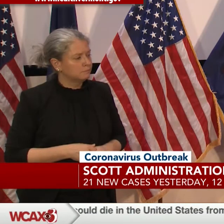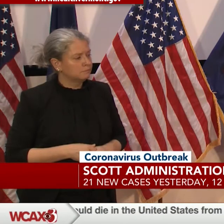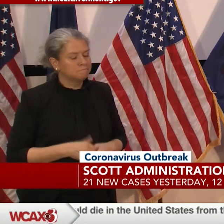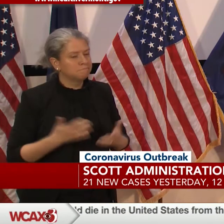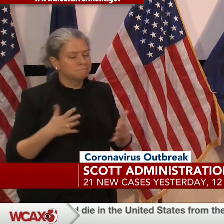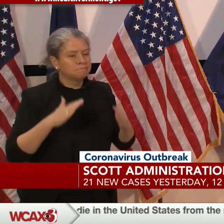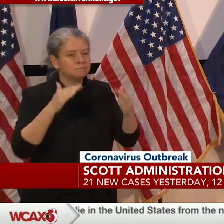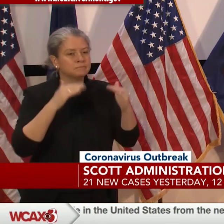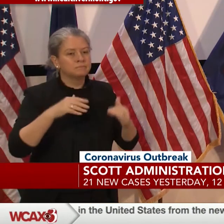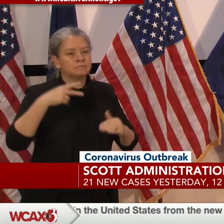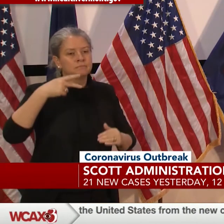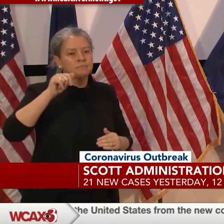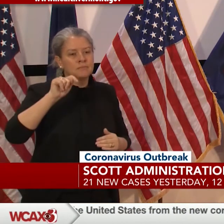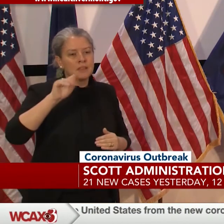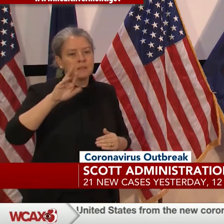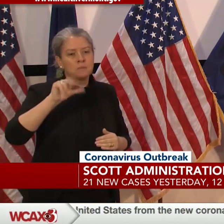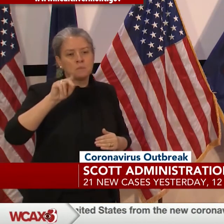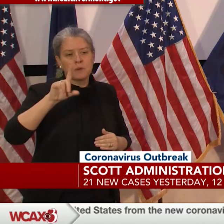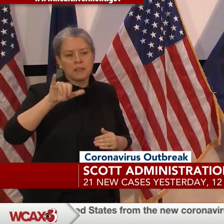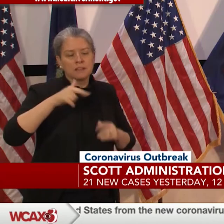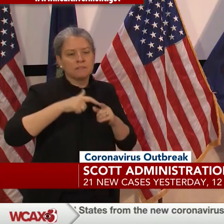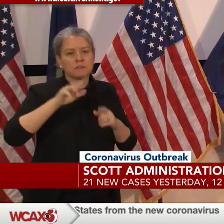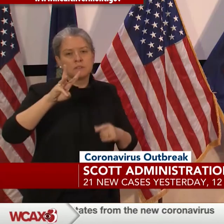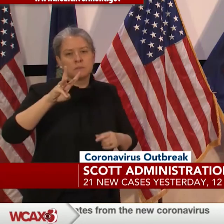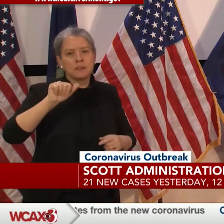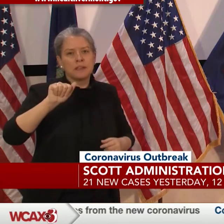All right, Pat Bradley, WAMC.